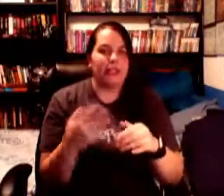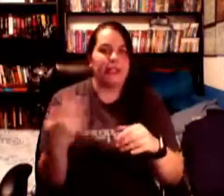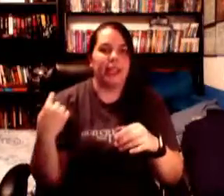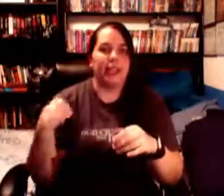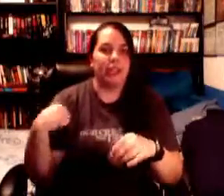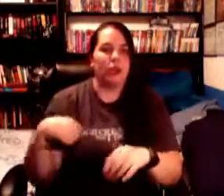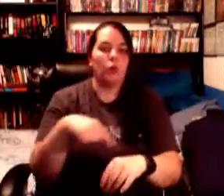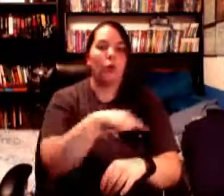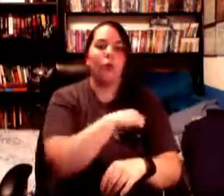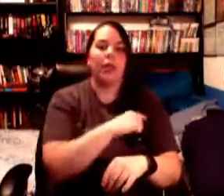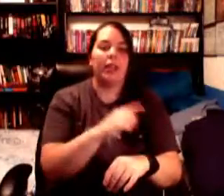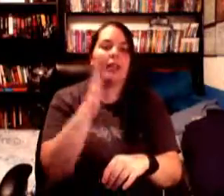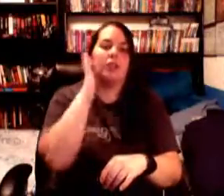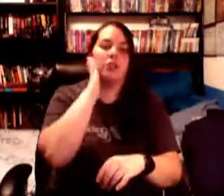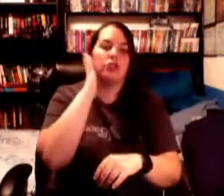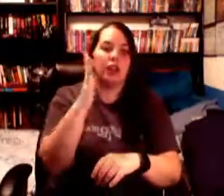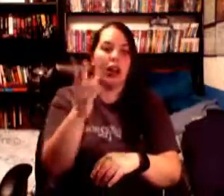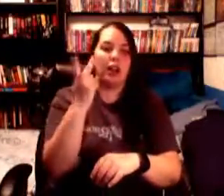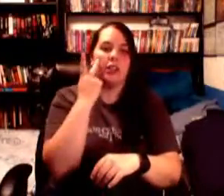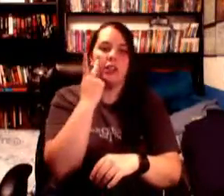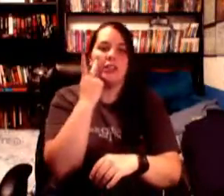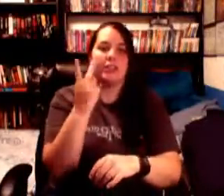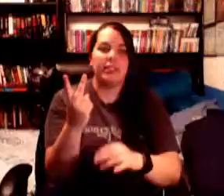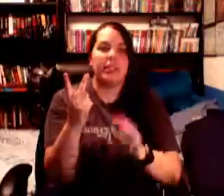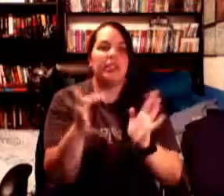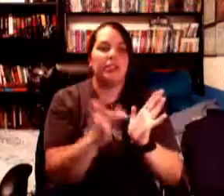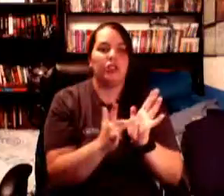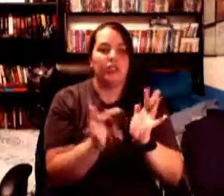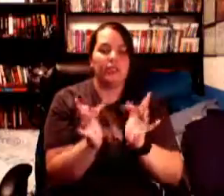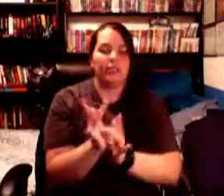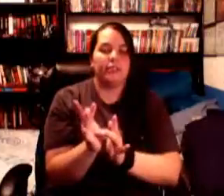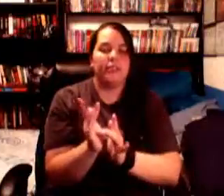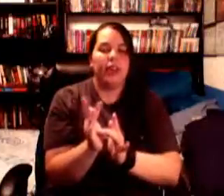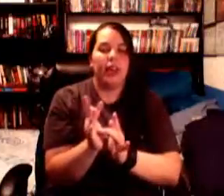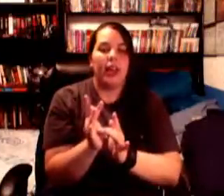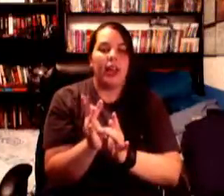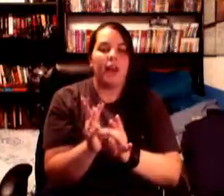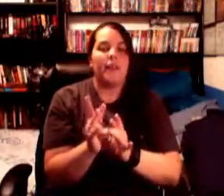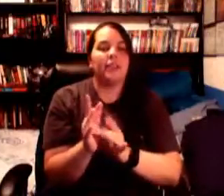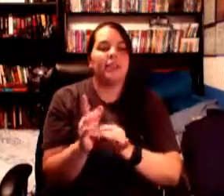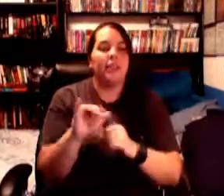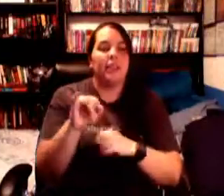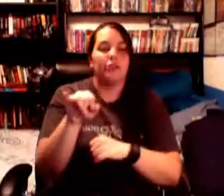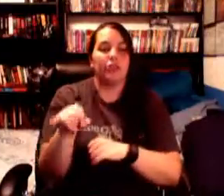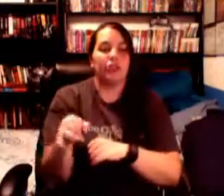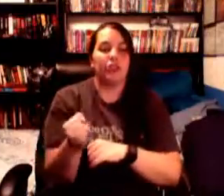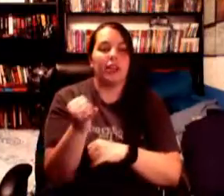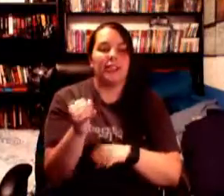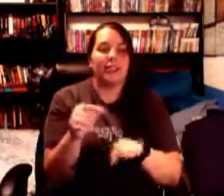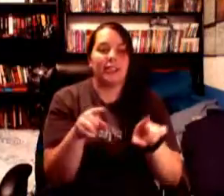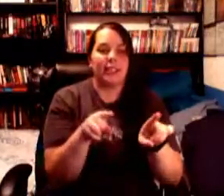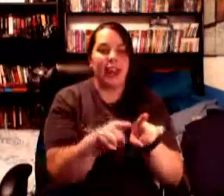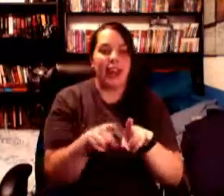It's again, we shall see Jesus. And then it's going to be just